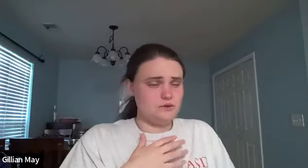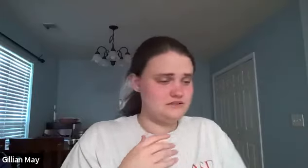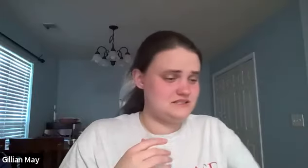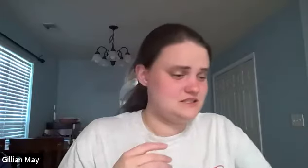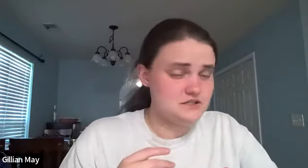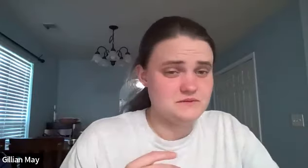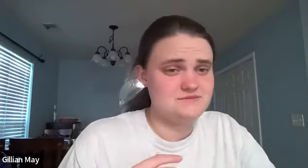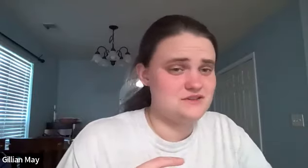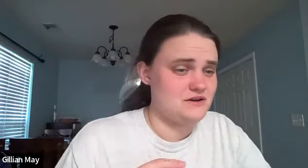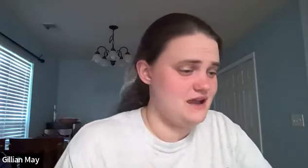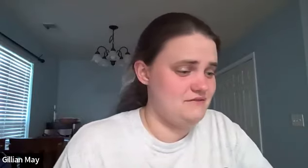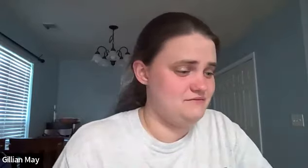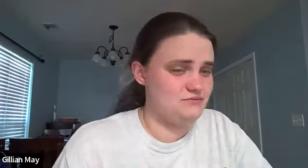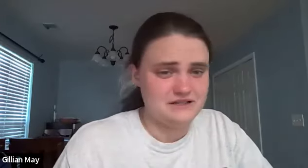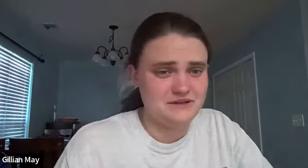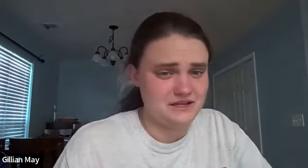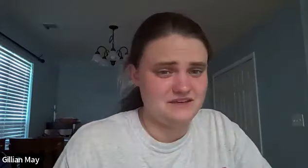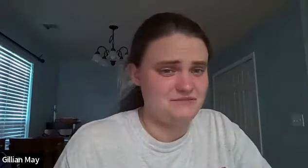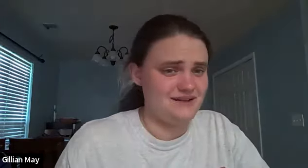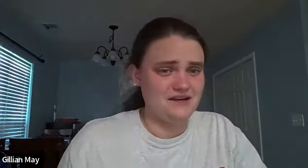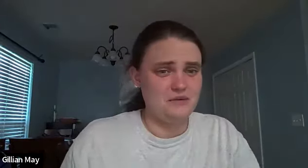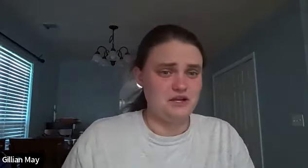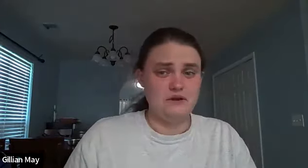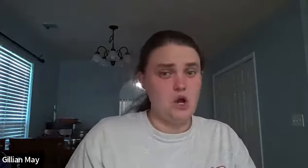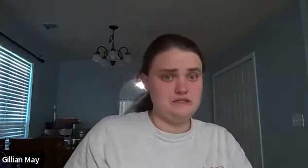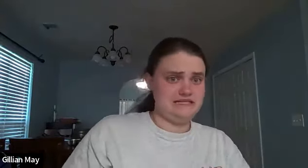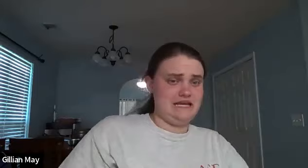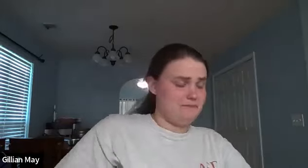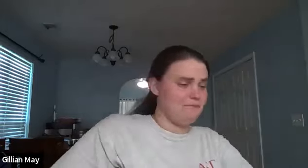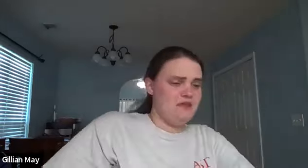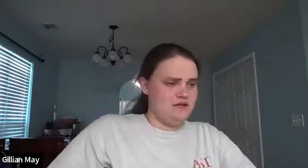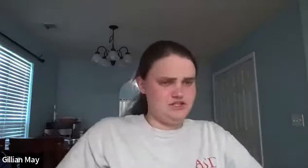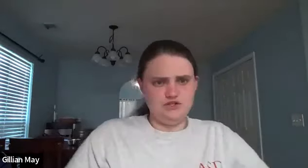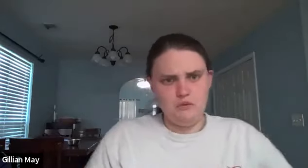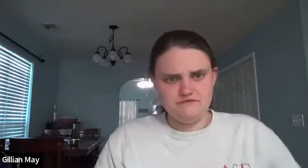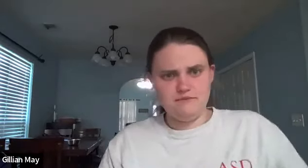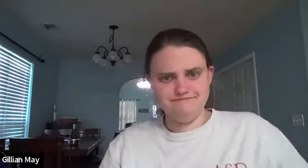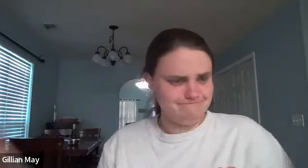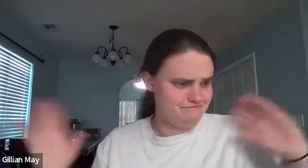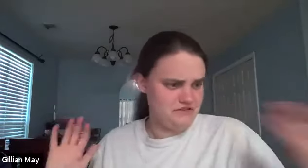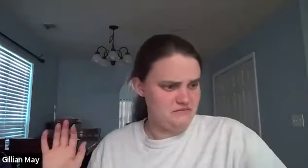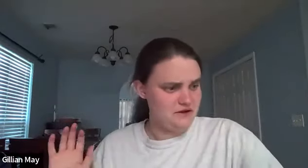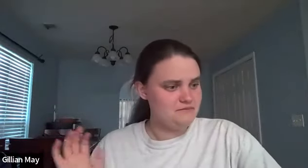Oh, excuse me. I'm sorry. I have random hiccups. They've been kind of coming and going all day today. Don't know what from, but they've been there.